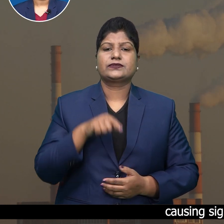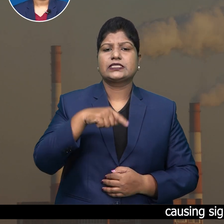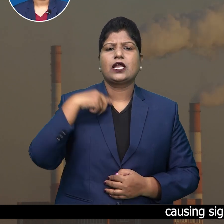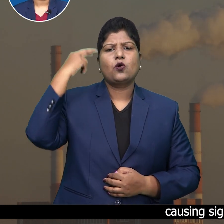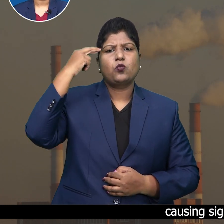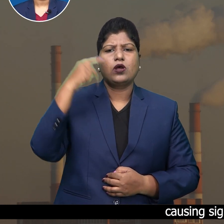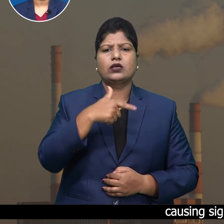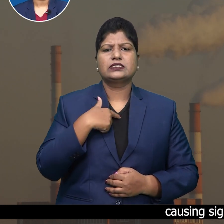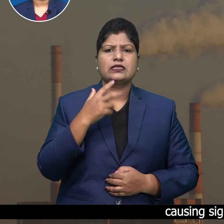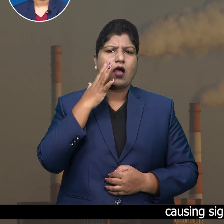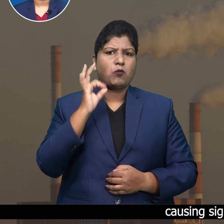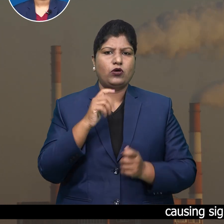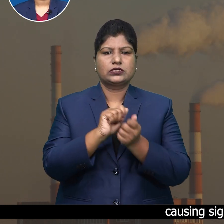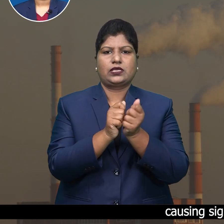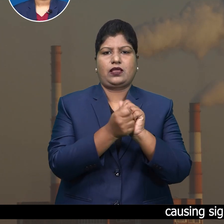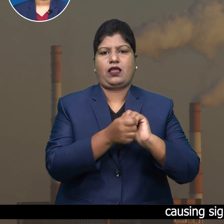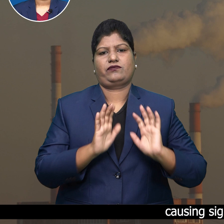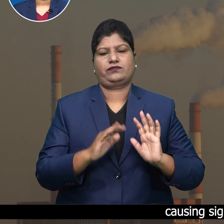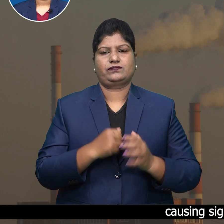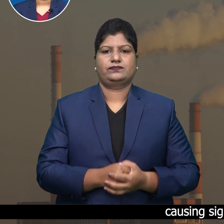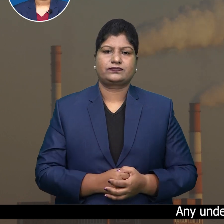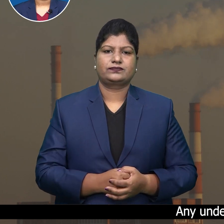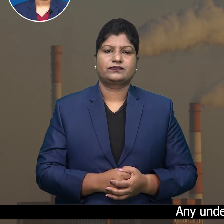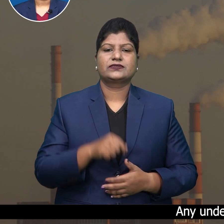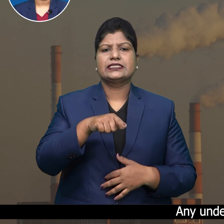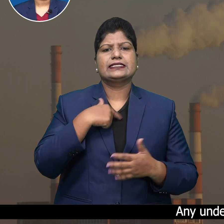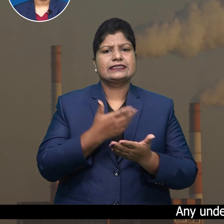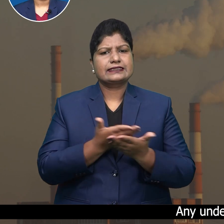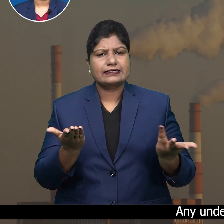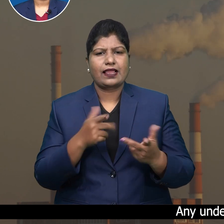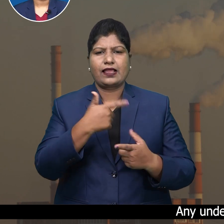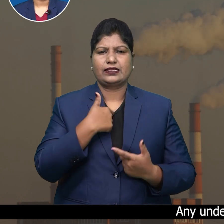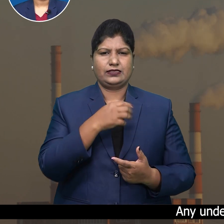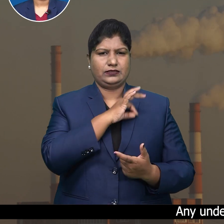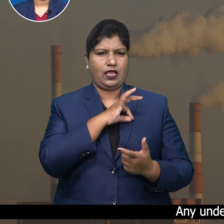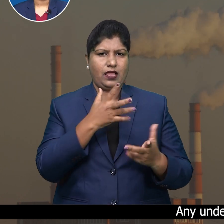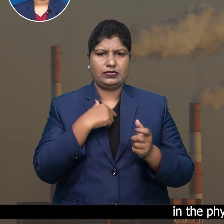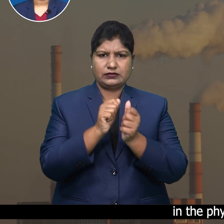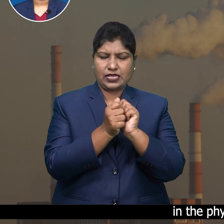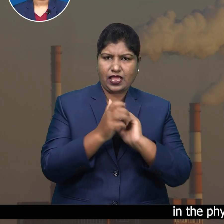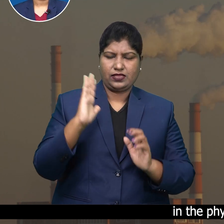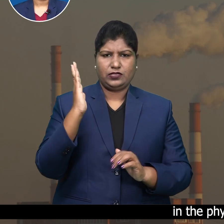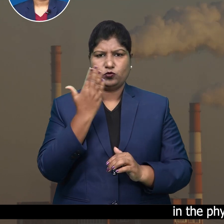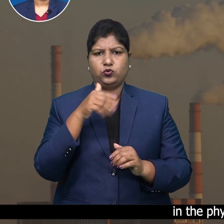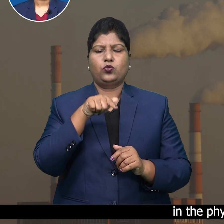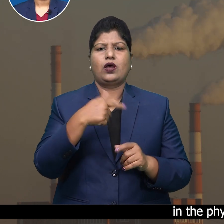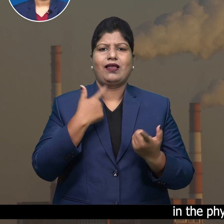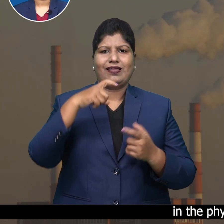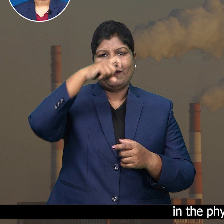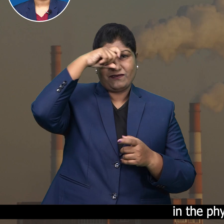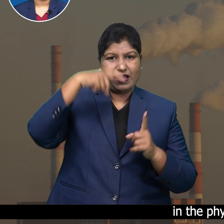causing significant changes. Any undesirable change in the